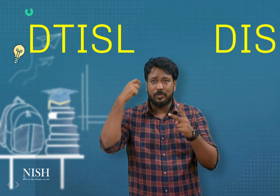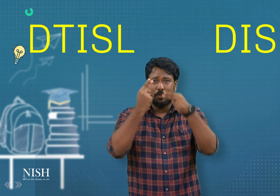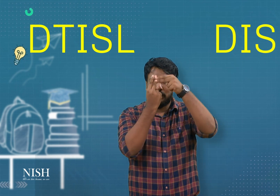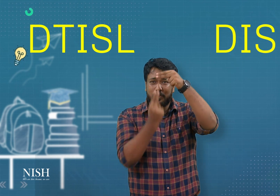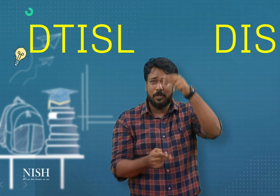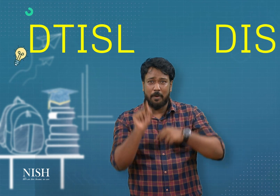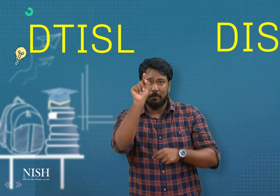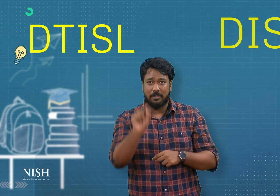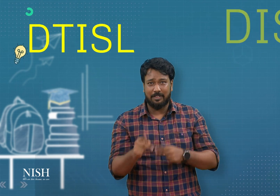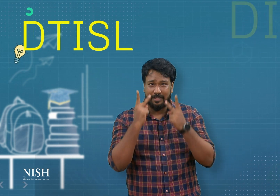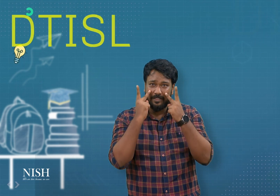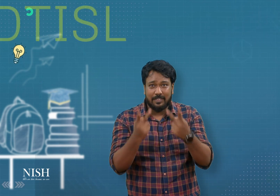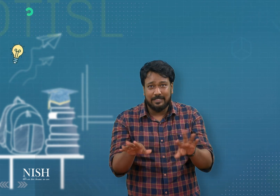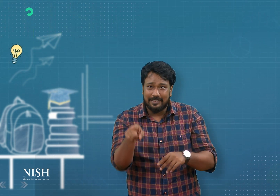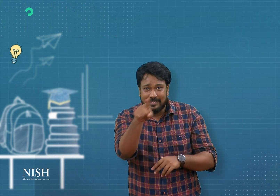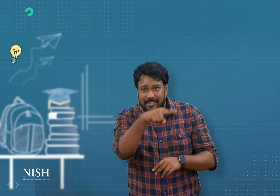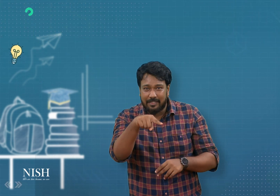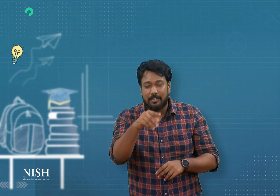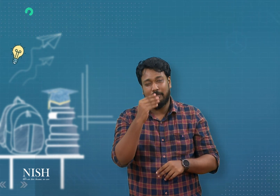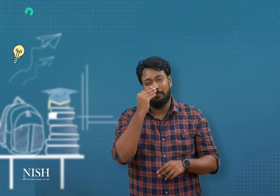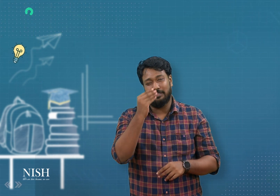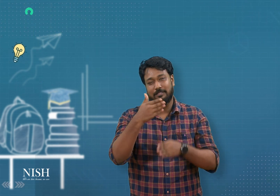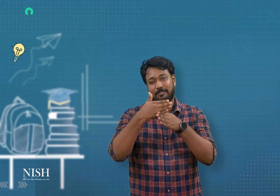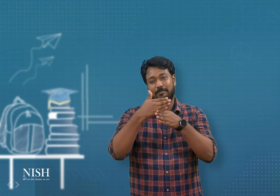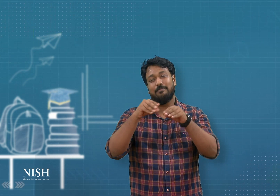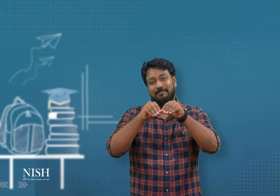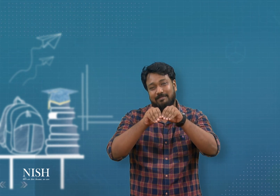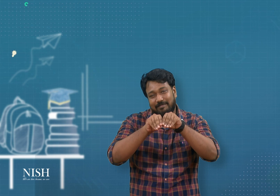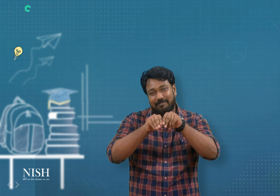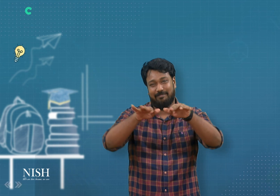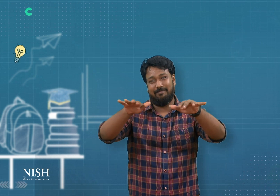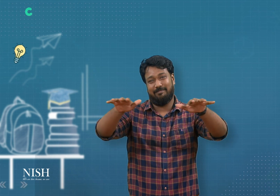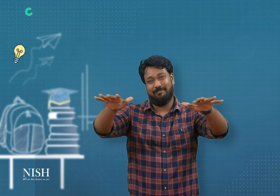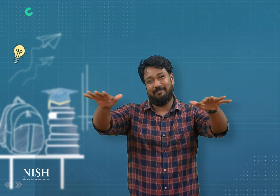notifications regarding DTISL and DISLI. Please do share this video. Thank you.